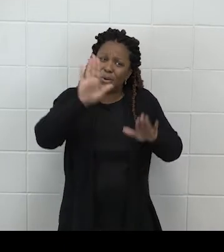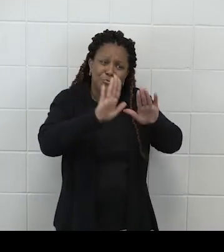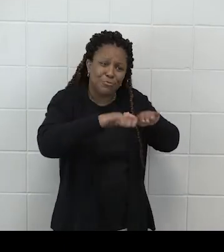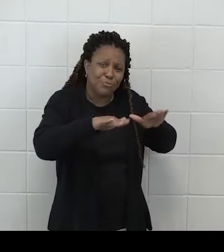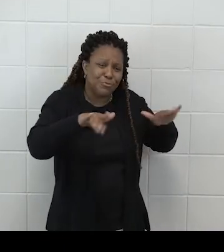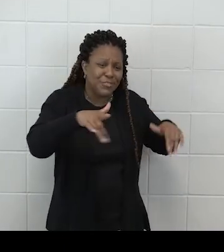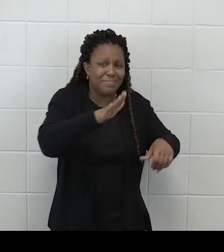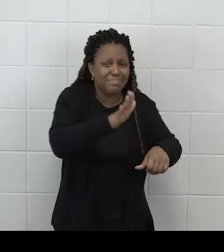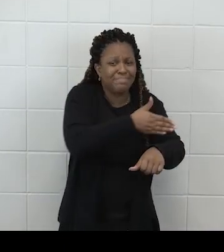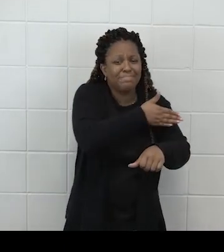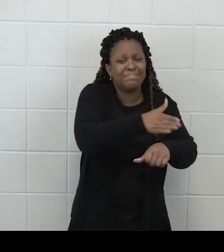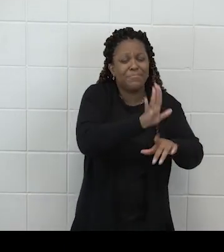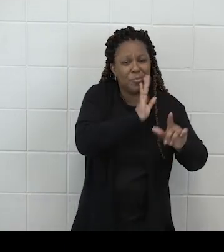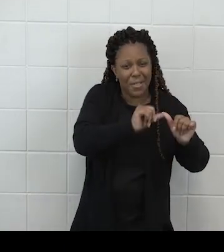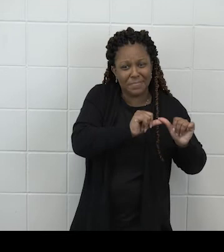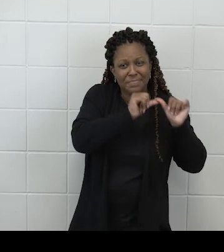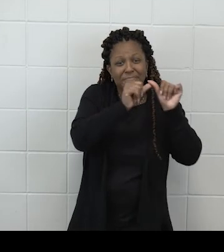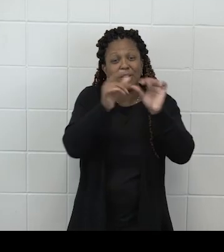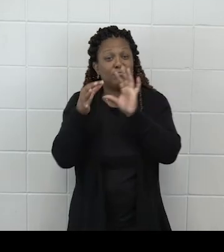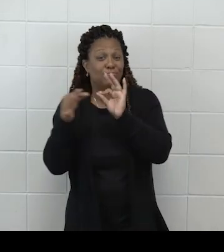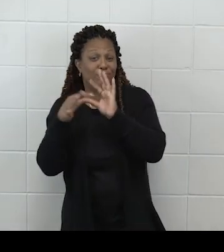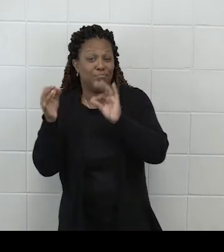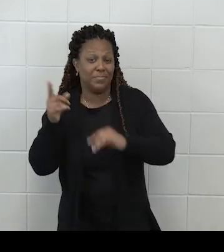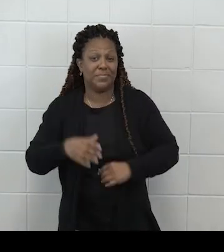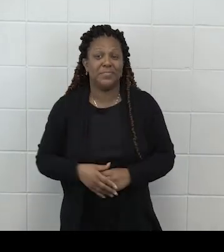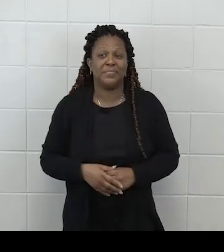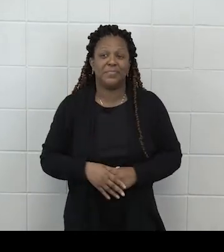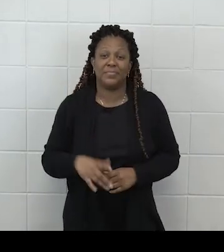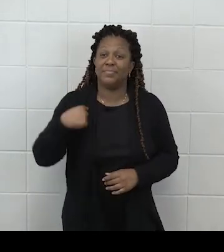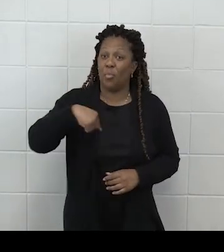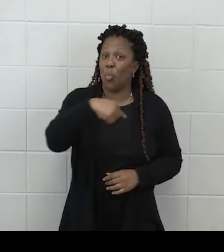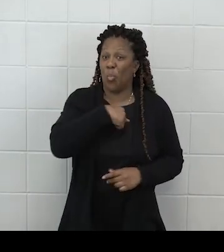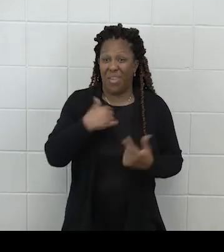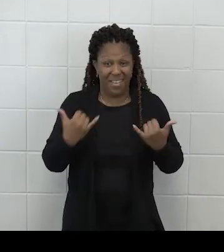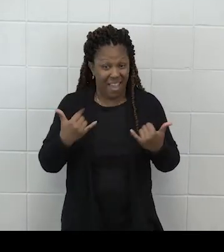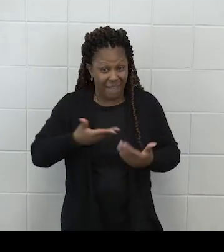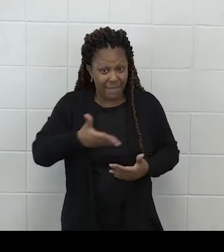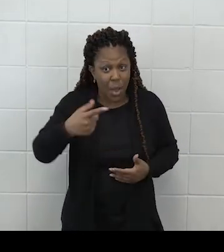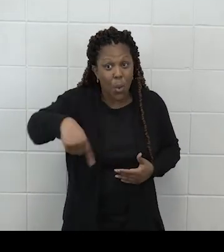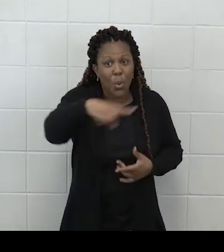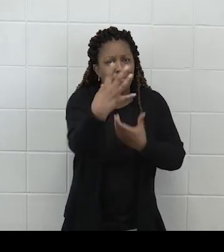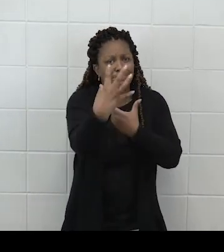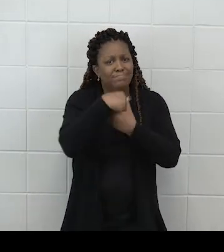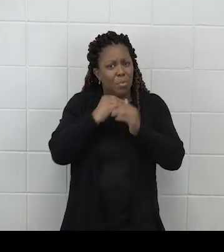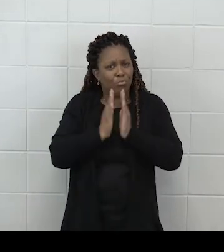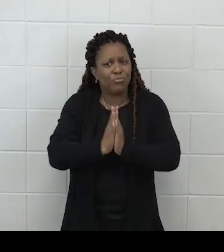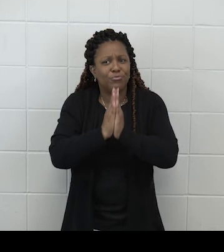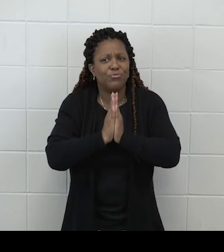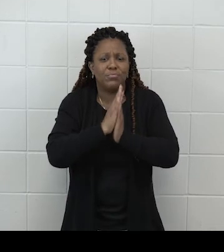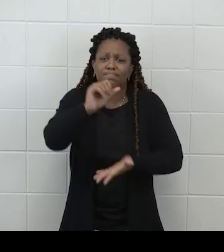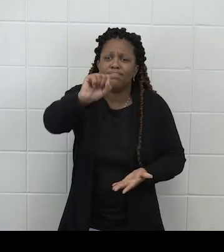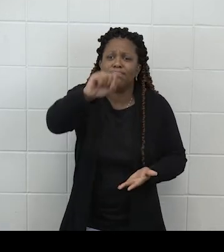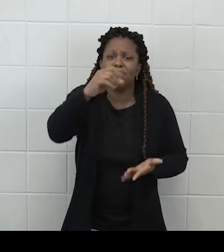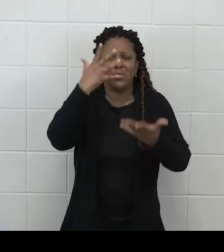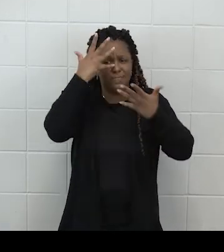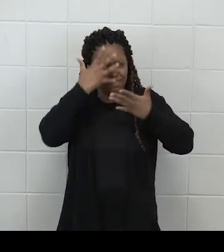We invite everyone into a time of prayer to mourn and lament in discerning what God might be doing